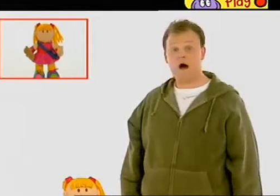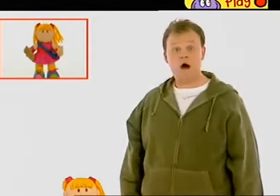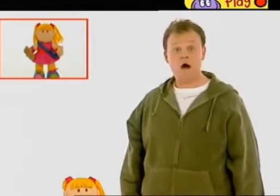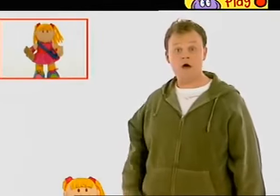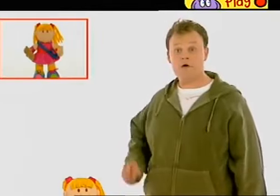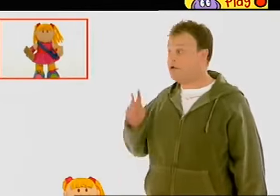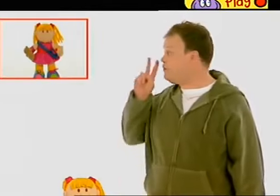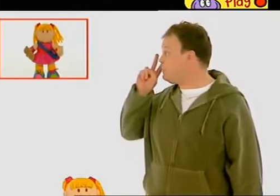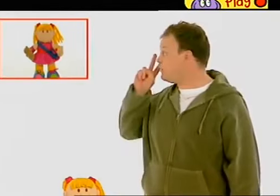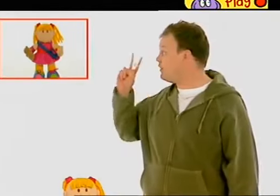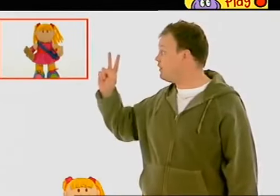Oh, look.